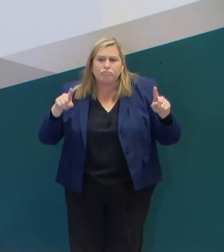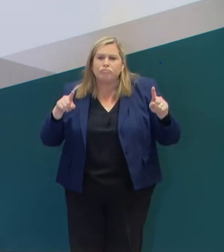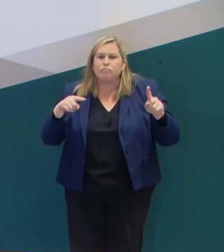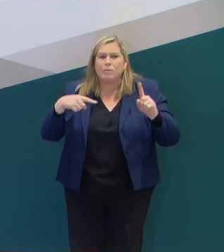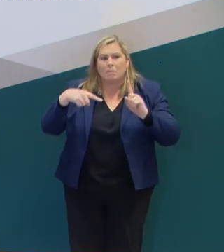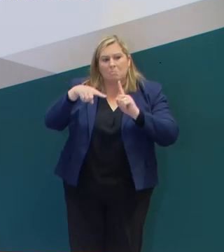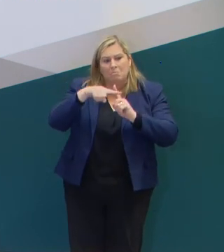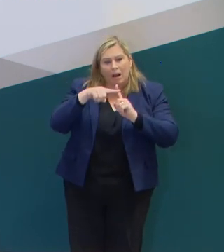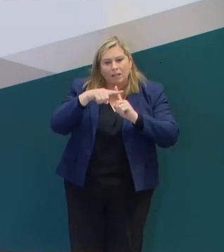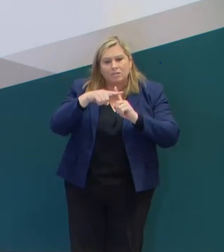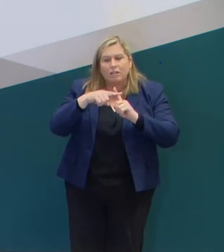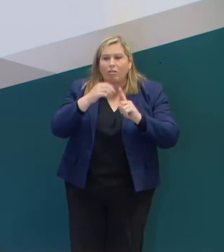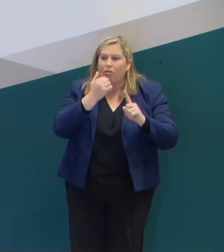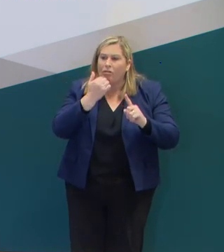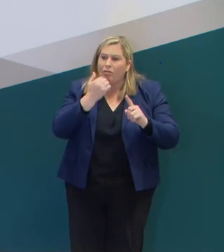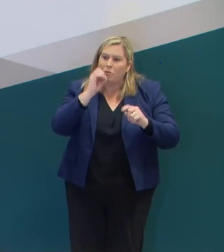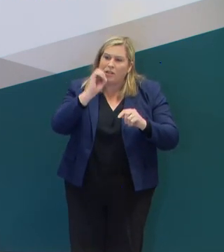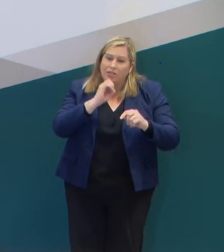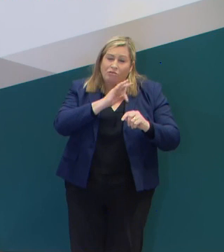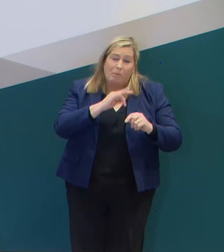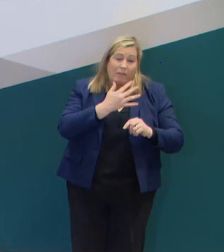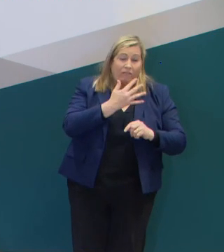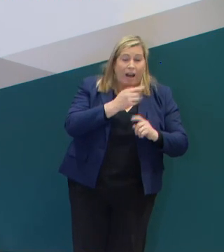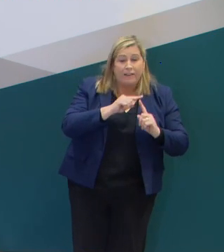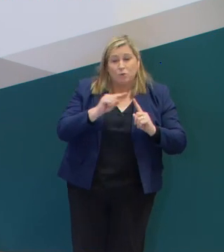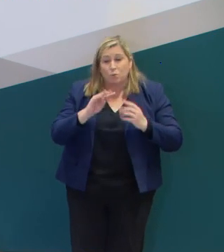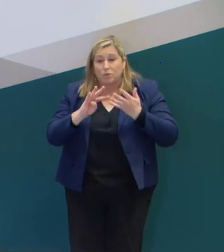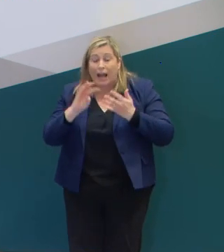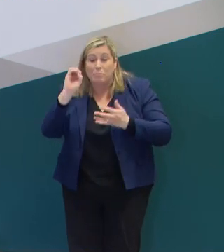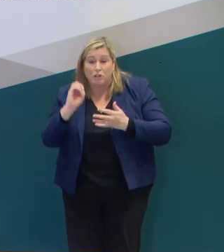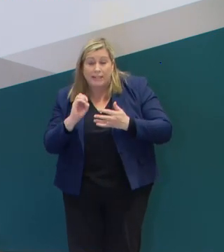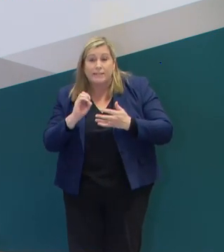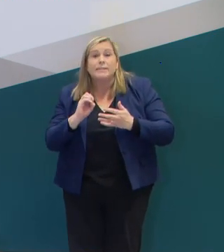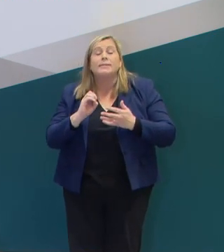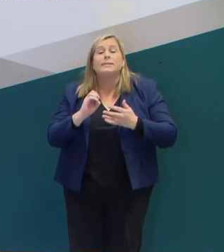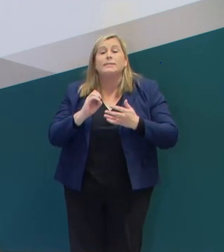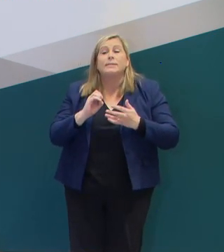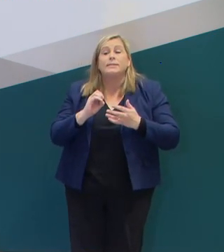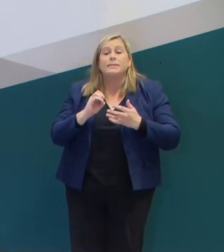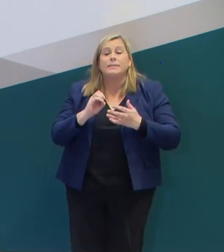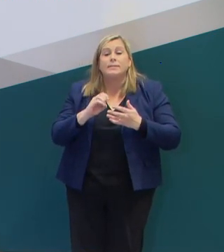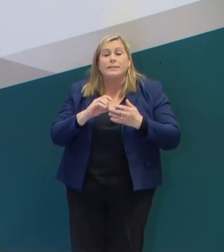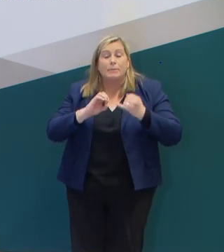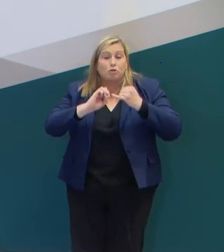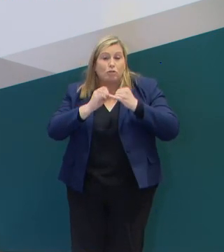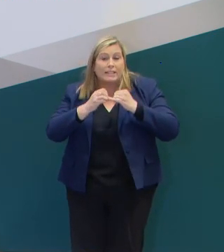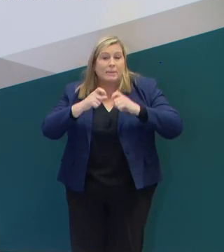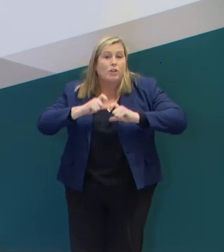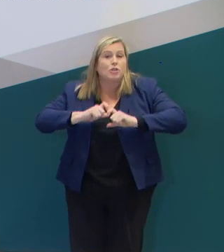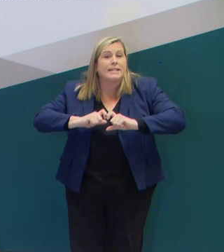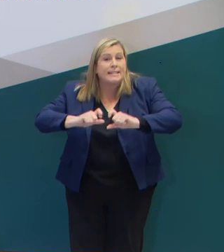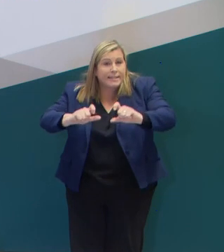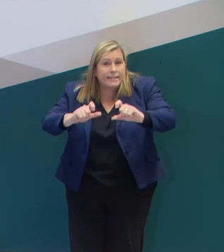rates anywhere between sort of 5 and 9%. The number over that, I suppose, we're trying to be consistent and looking at